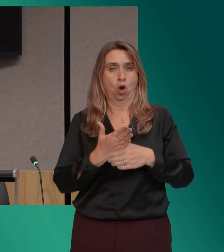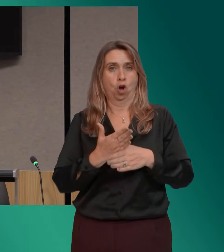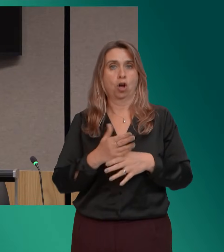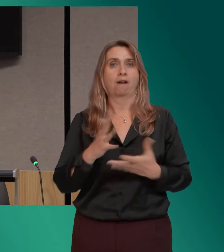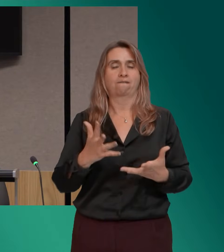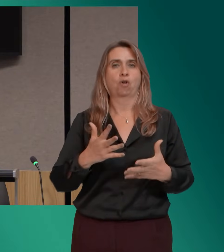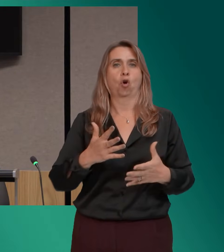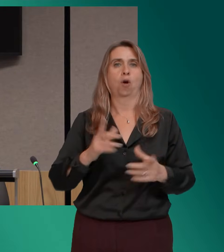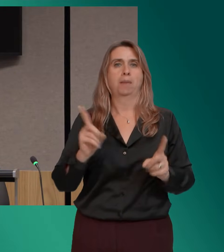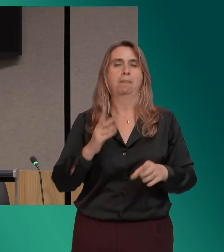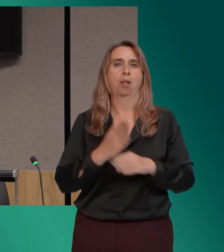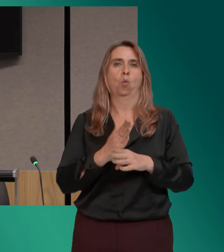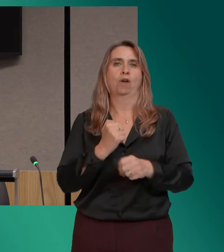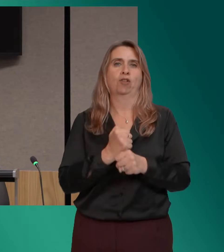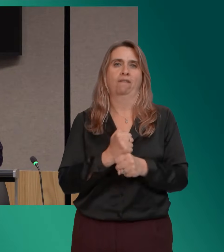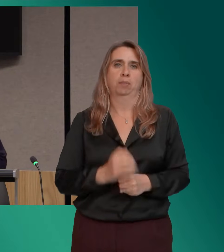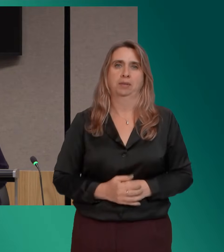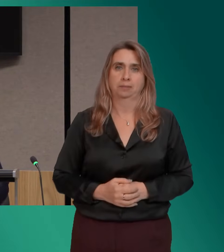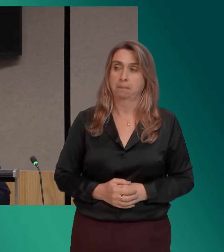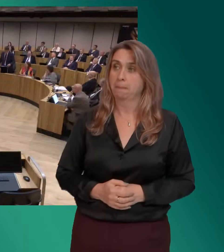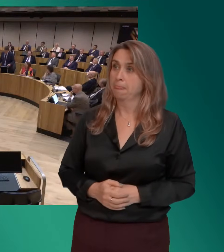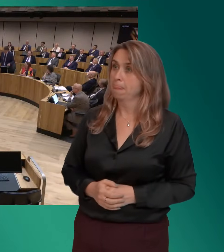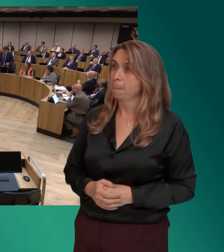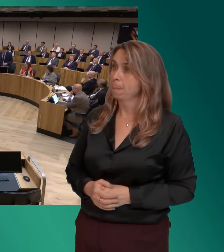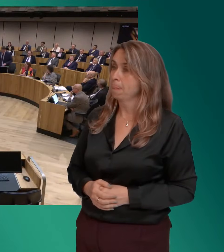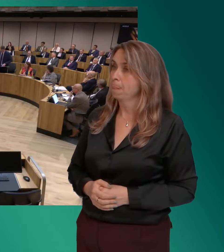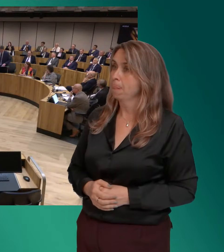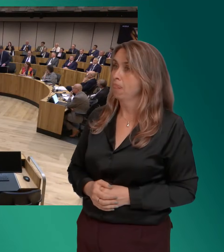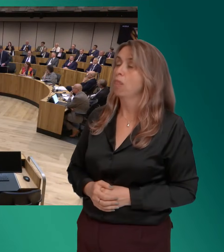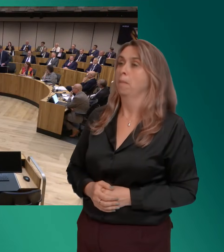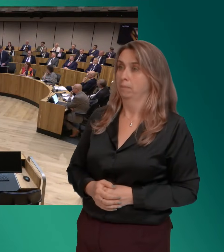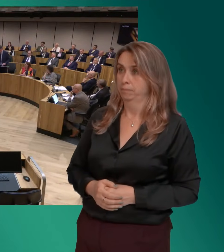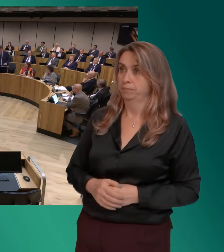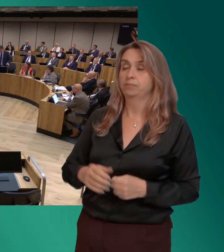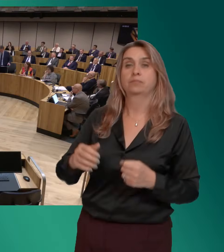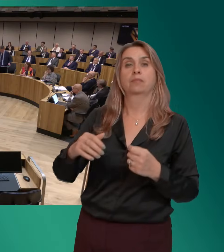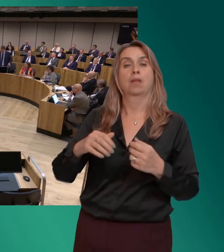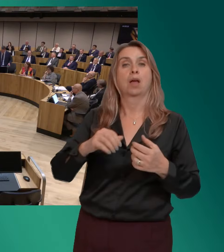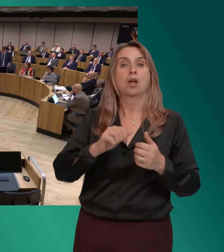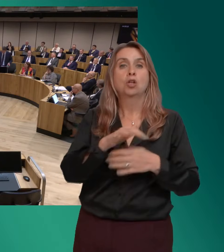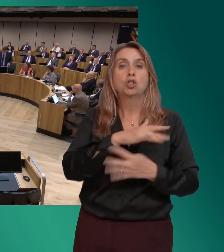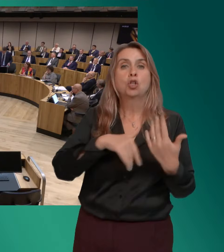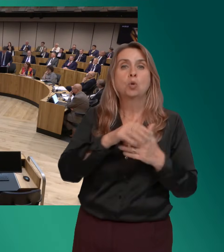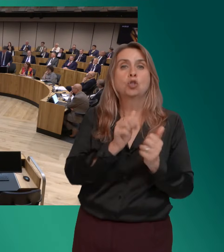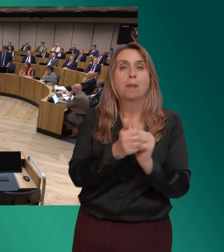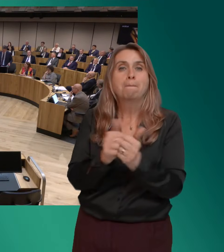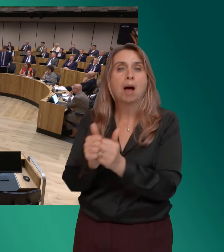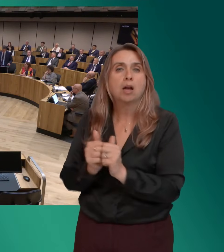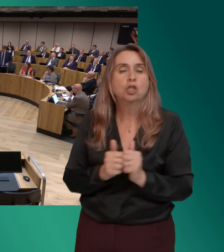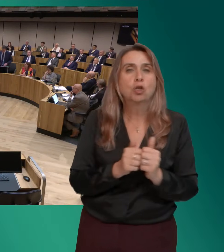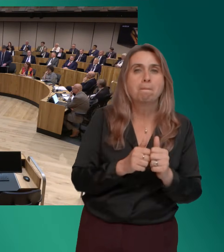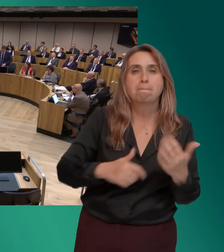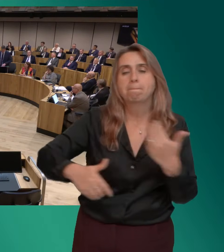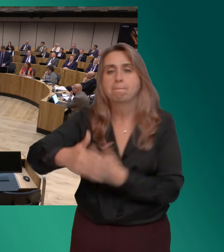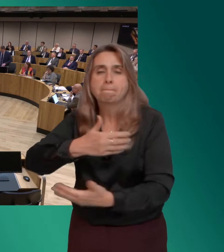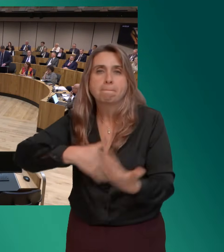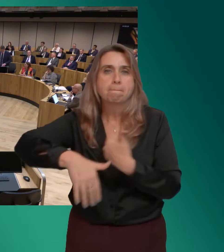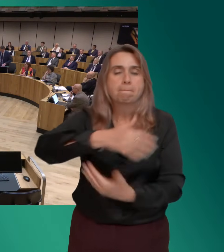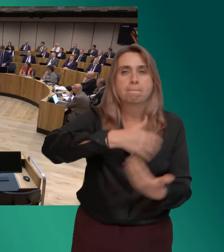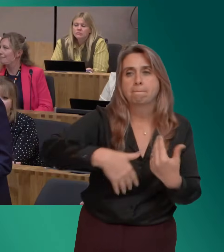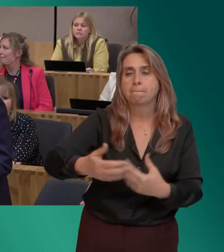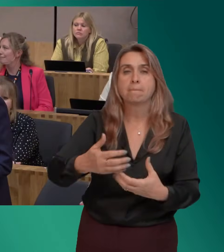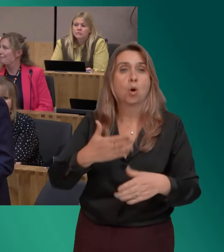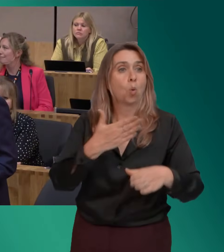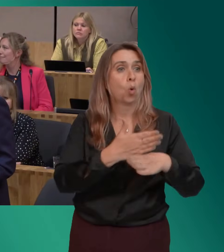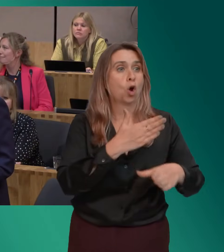workers across Wales? Diolch. We will deliver fair work by embedding social partnership at the heart of public services and government, recognising